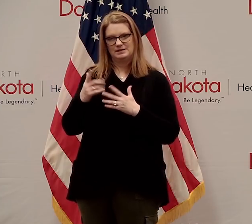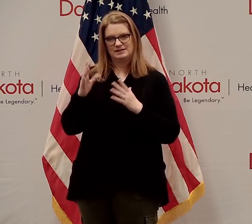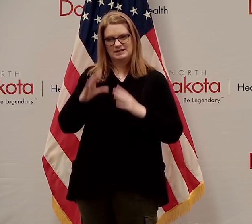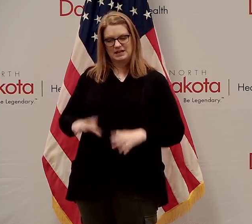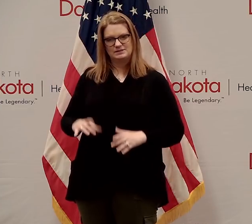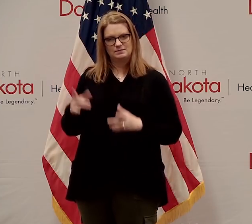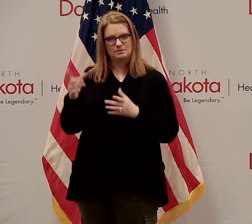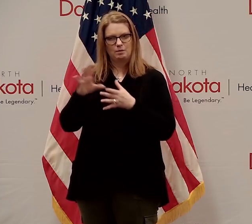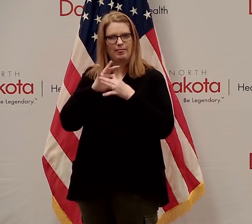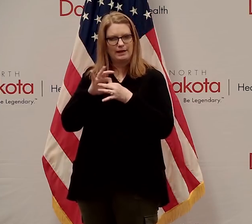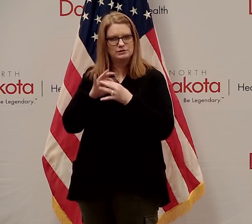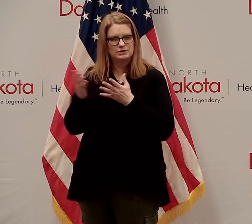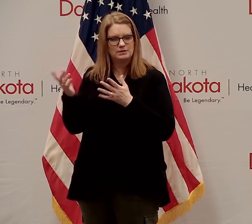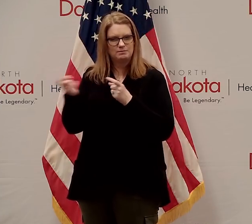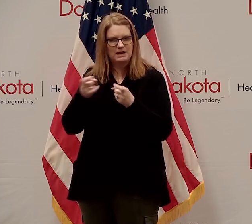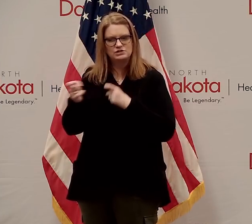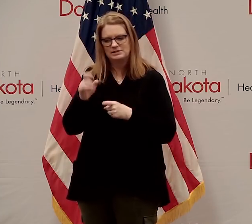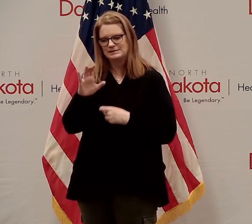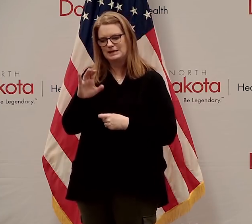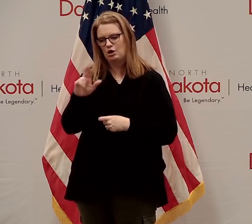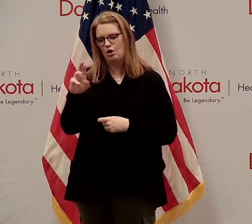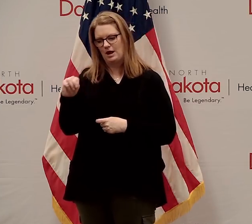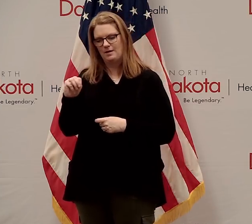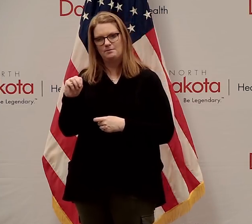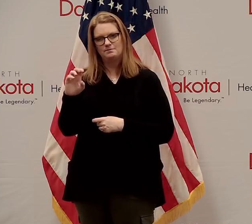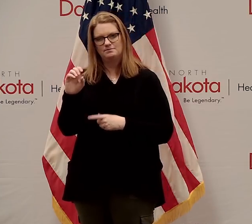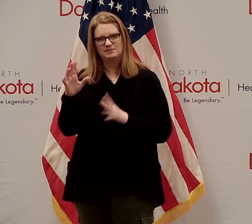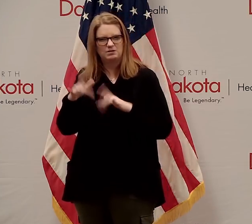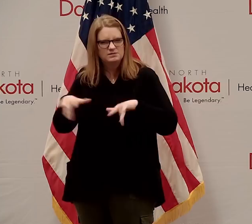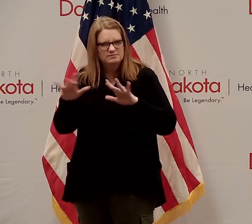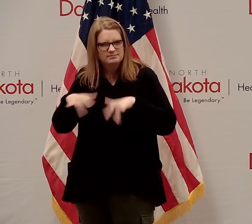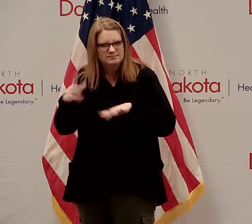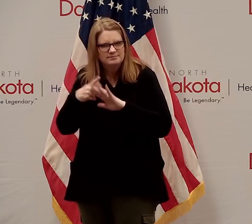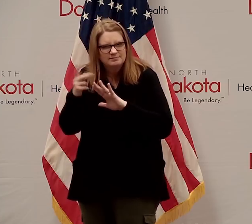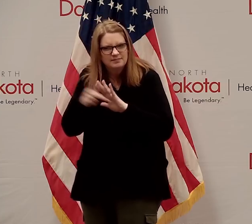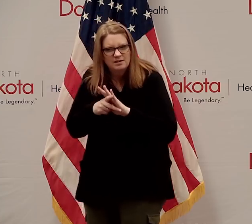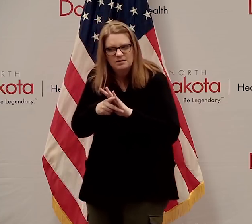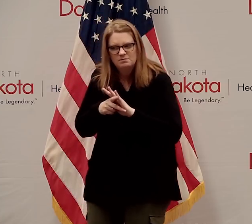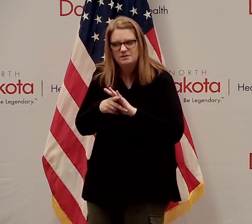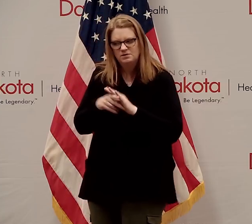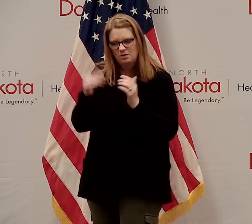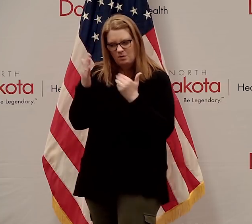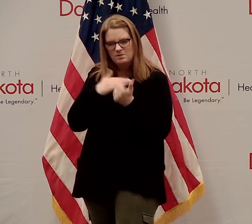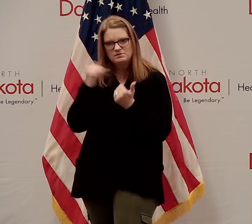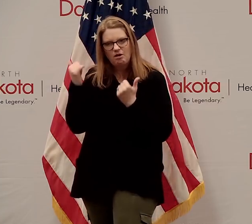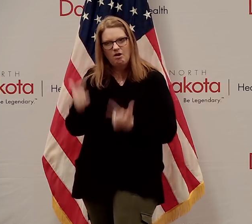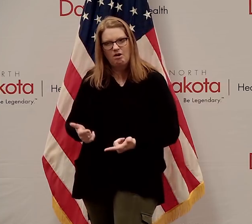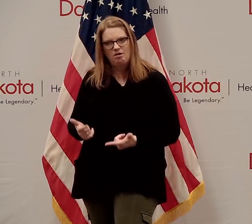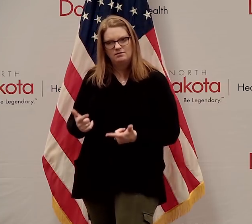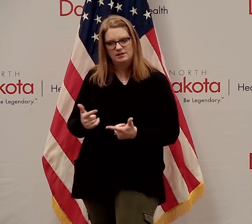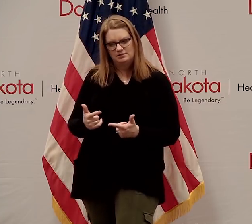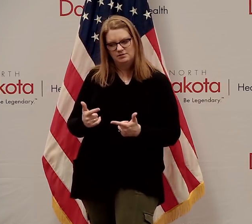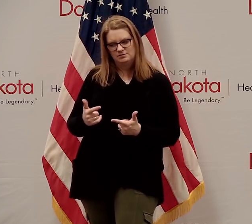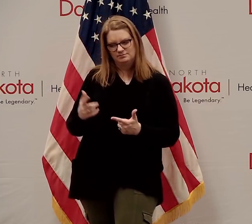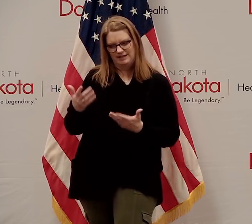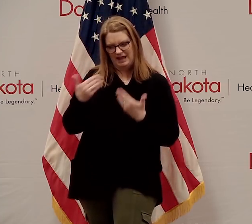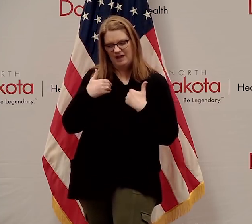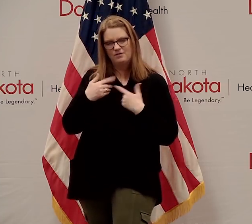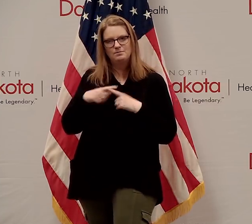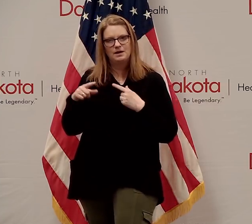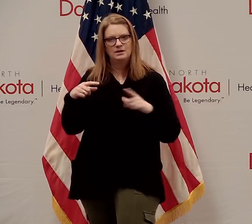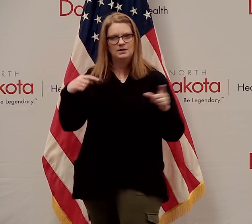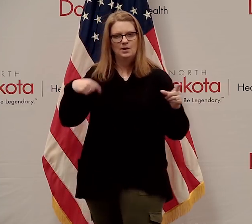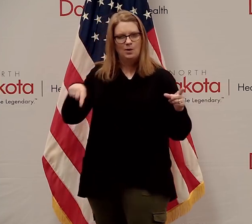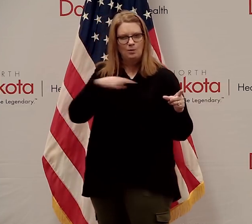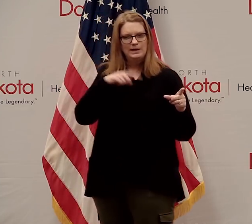relationship management, or CRM software, but virtually every business and every call center has it. And we need to think about actually sort of